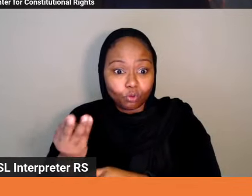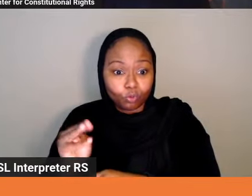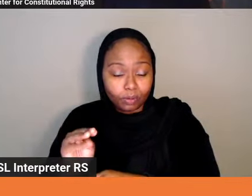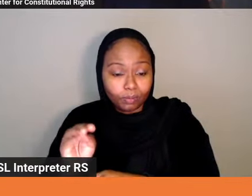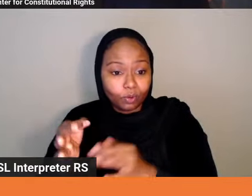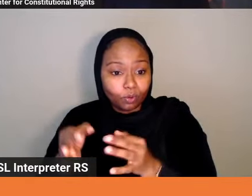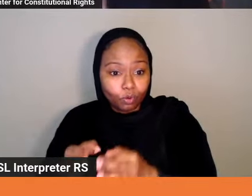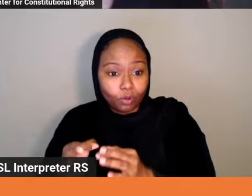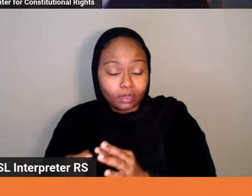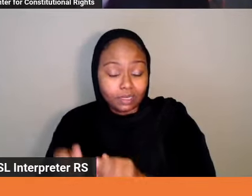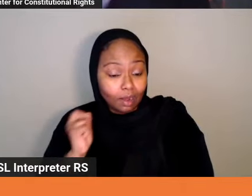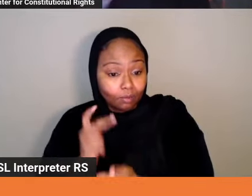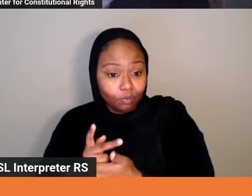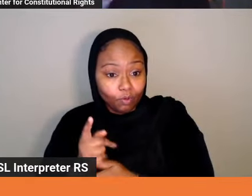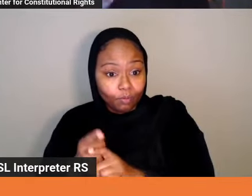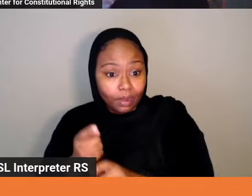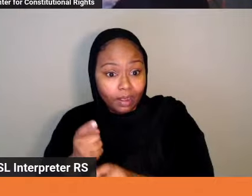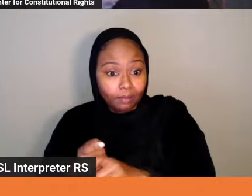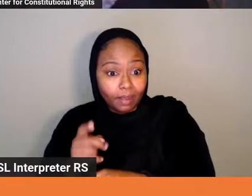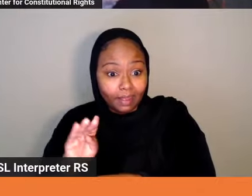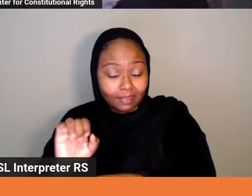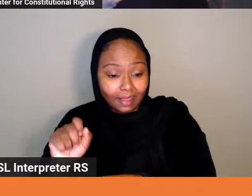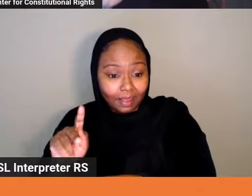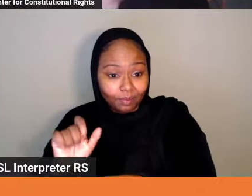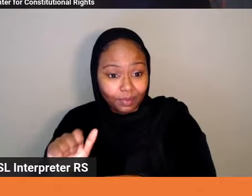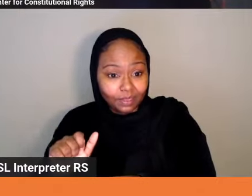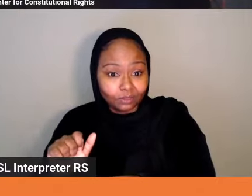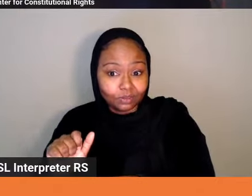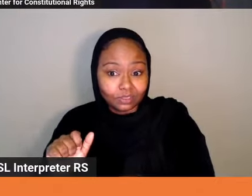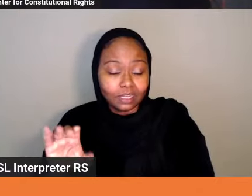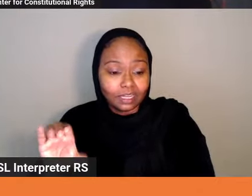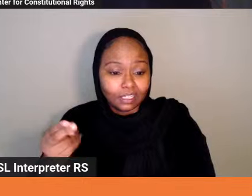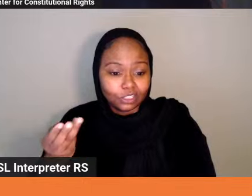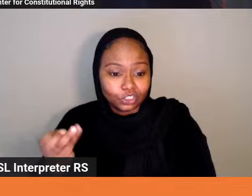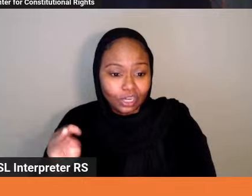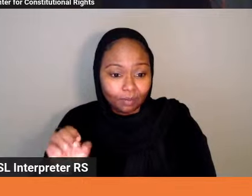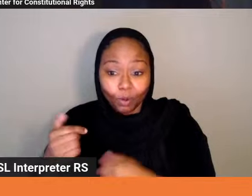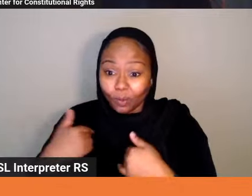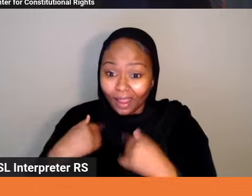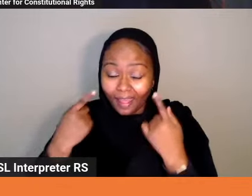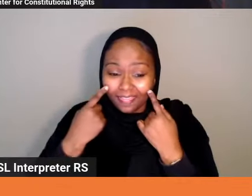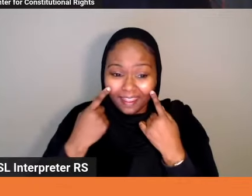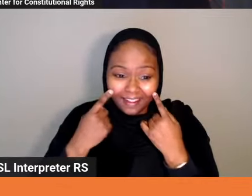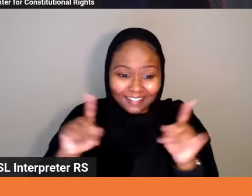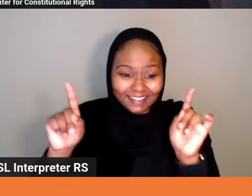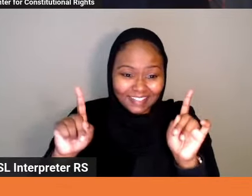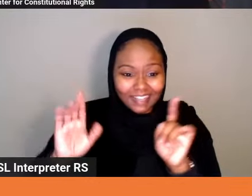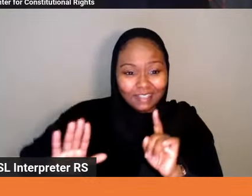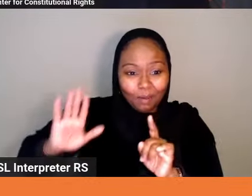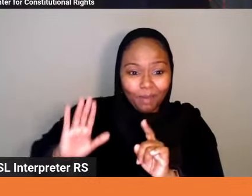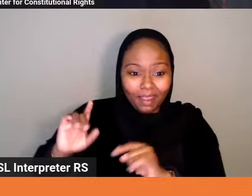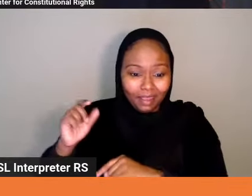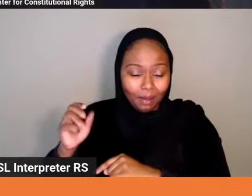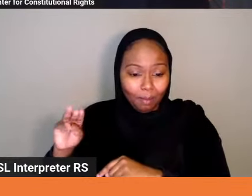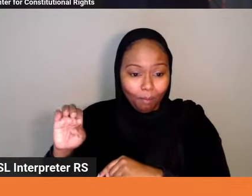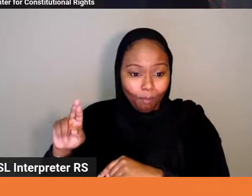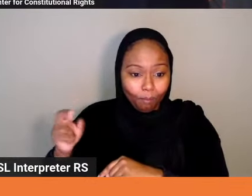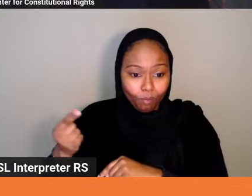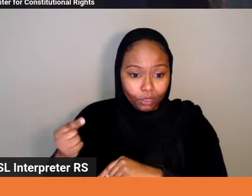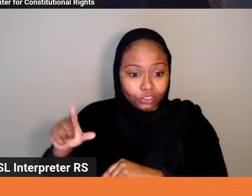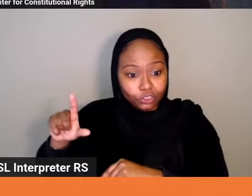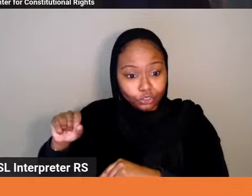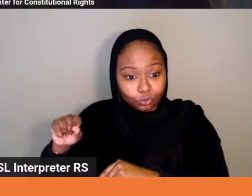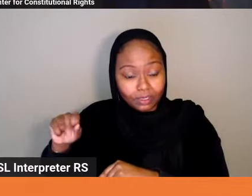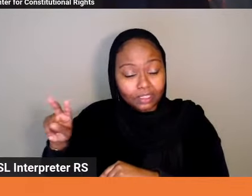chamber, and that we had that victory in March 2020. I represent two individuals